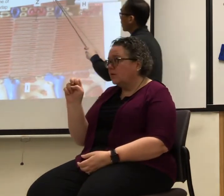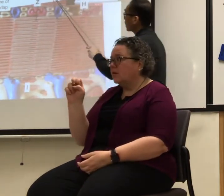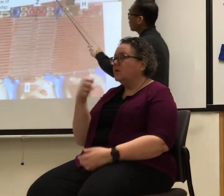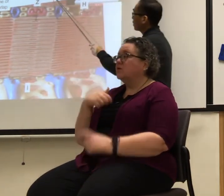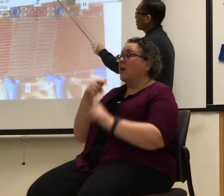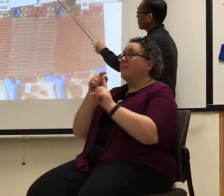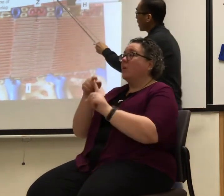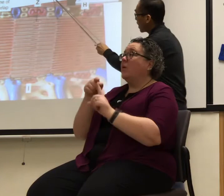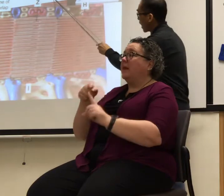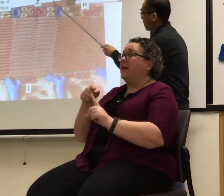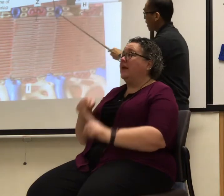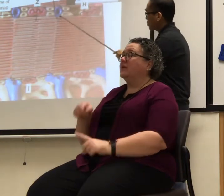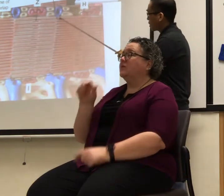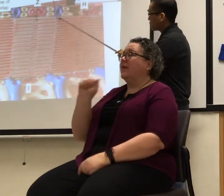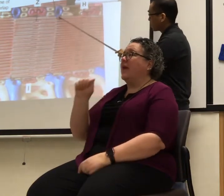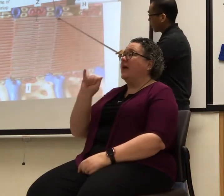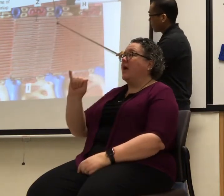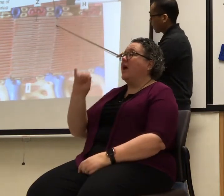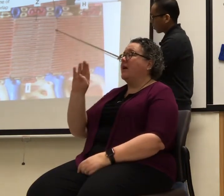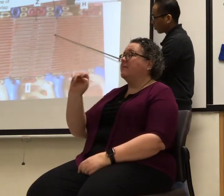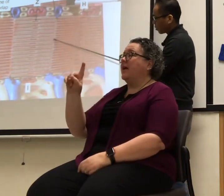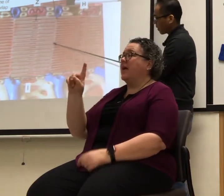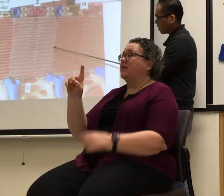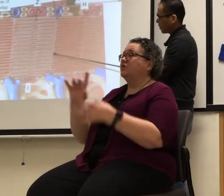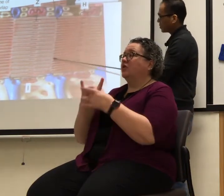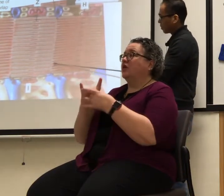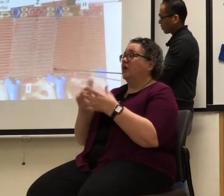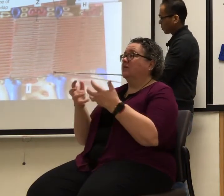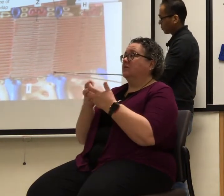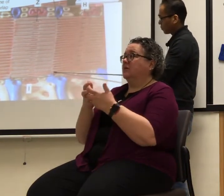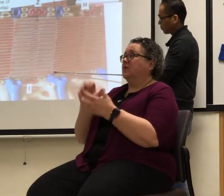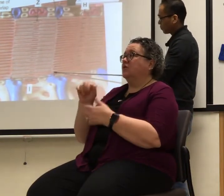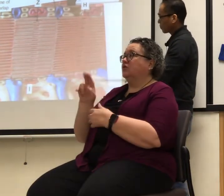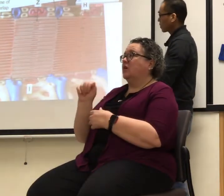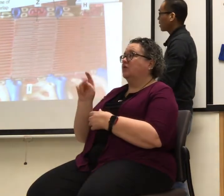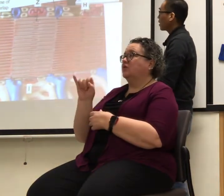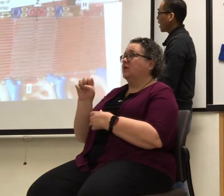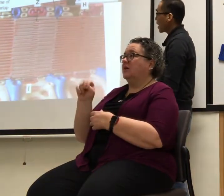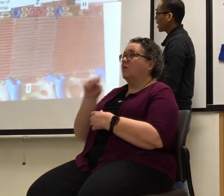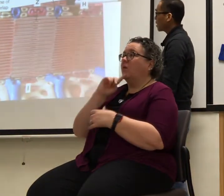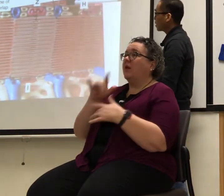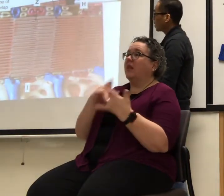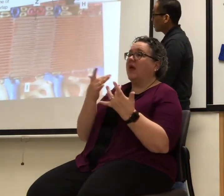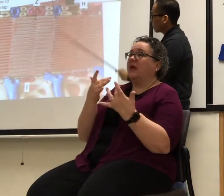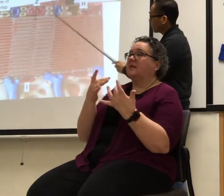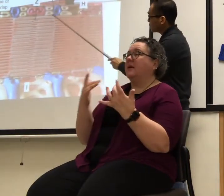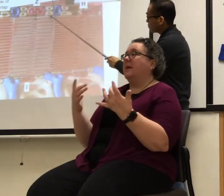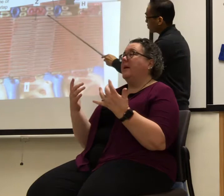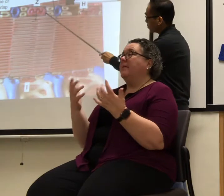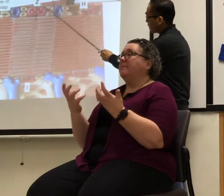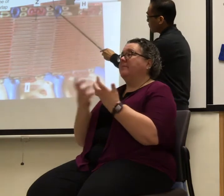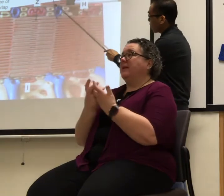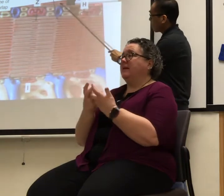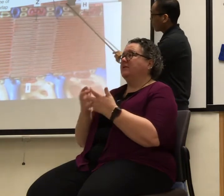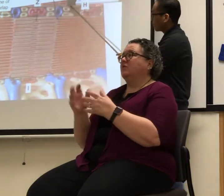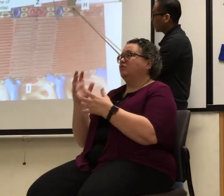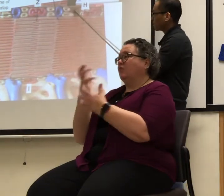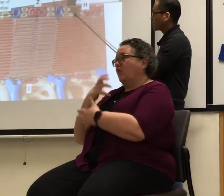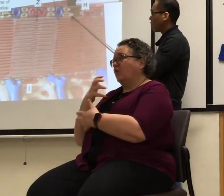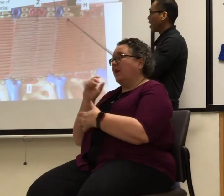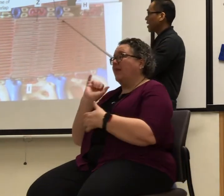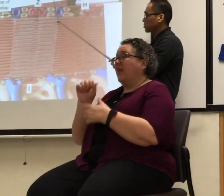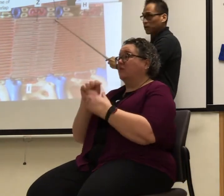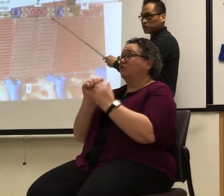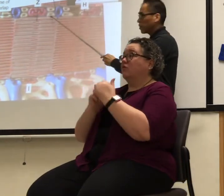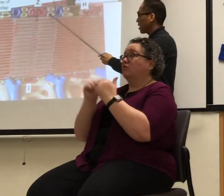I'm pointing to the Iban junction right there where light meets dark. And this structure right there is